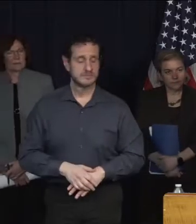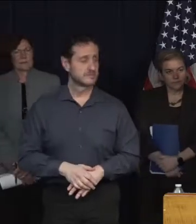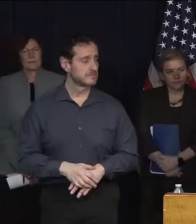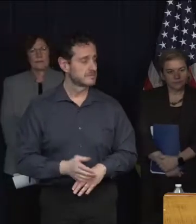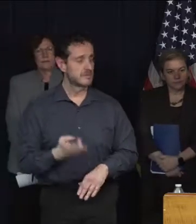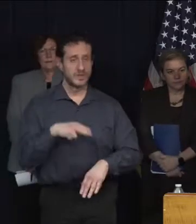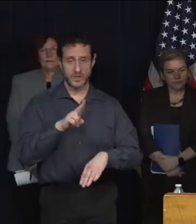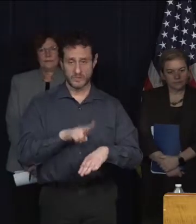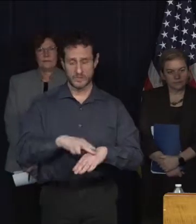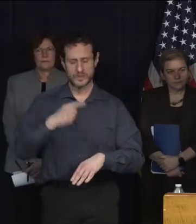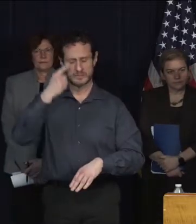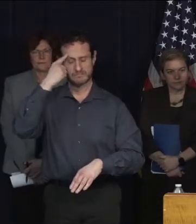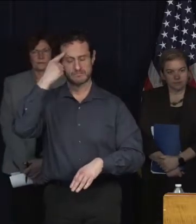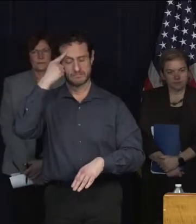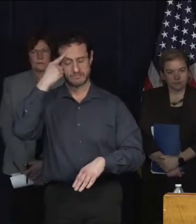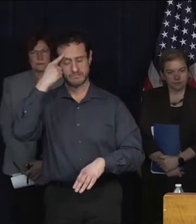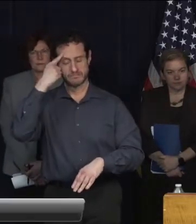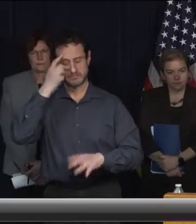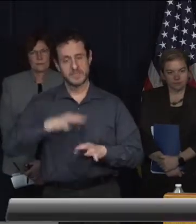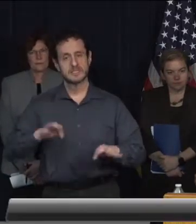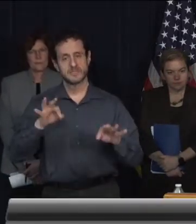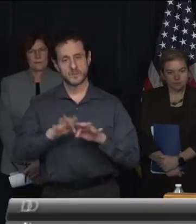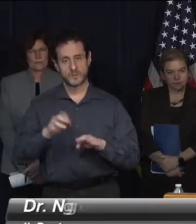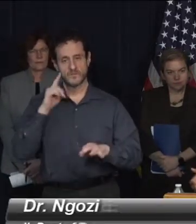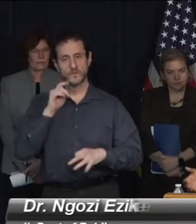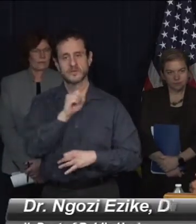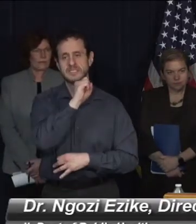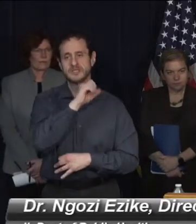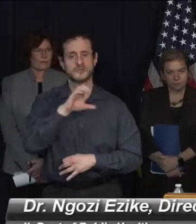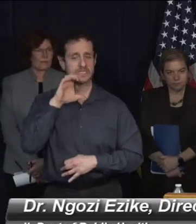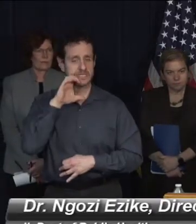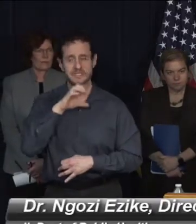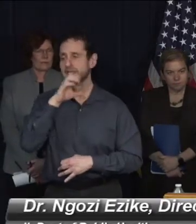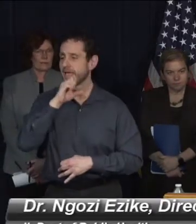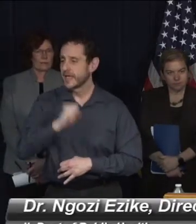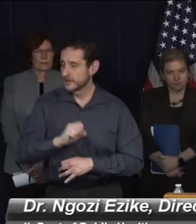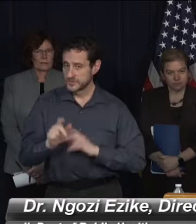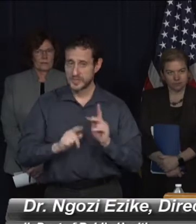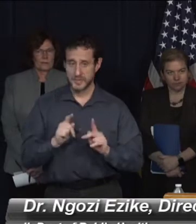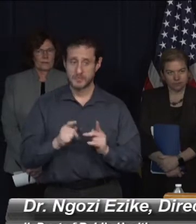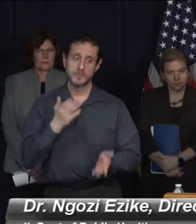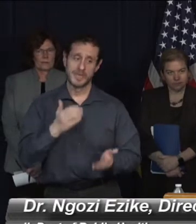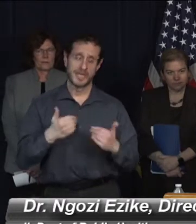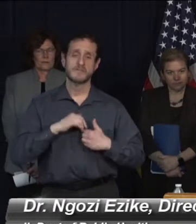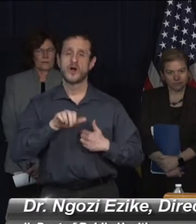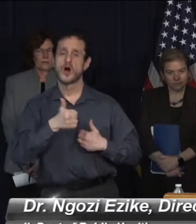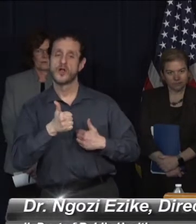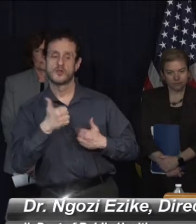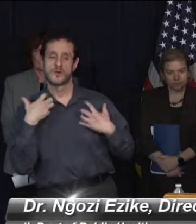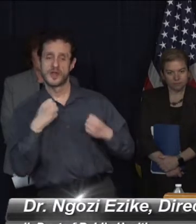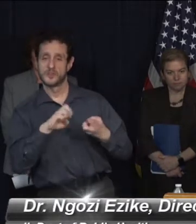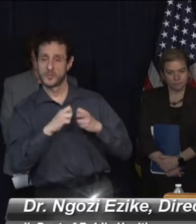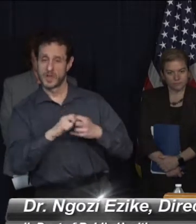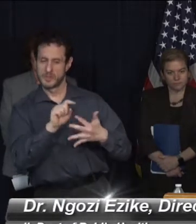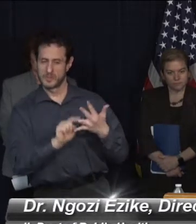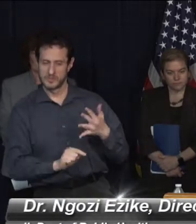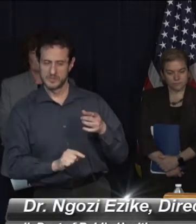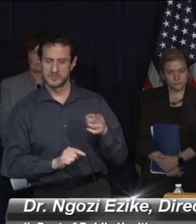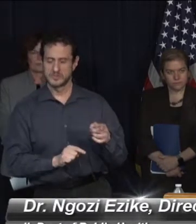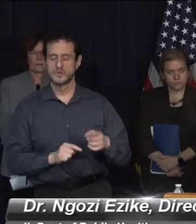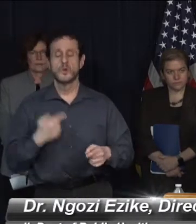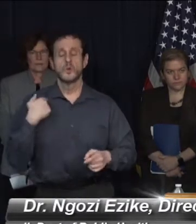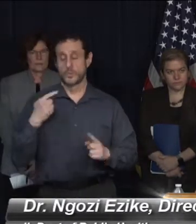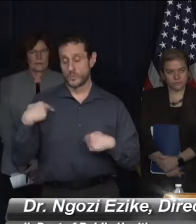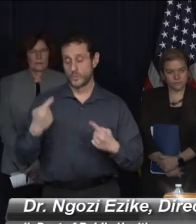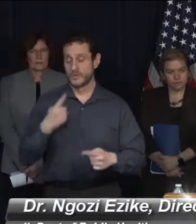top of mind in terms of our elderly, maybe have multiple medical conditions and that population. So we have